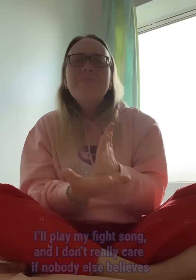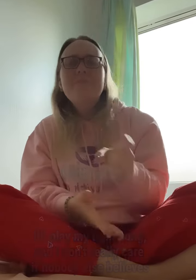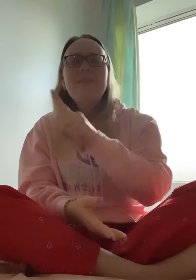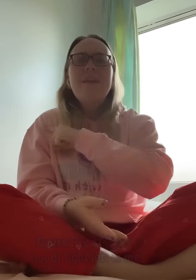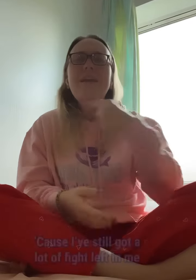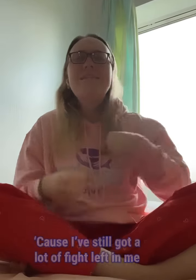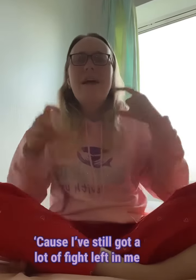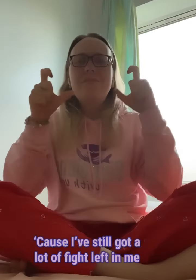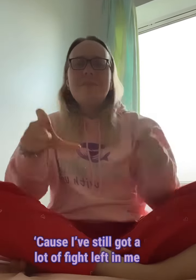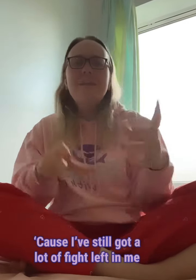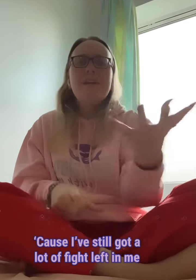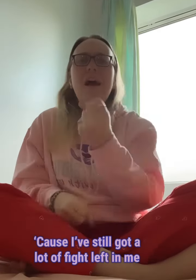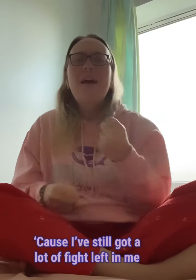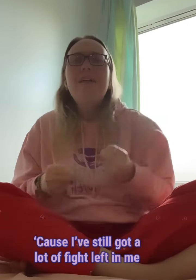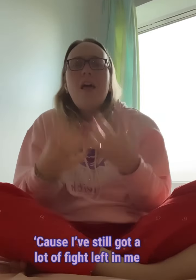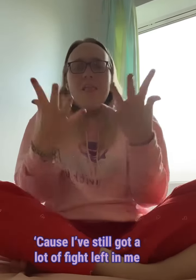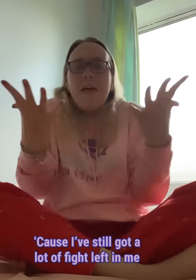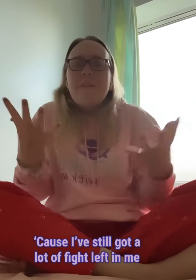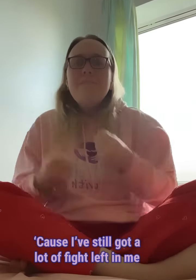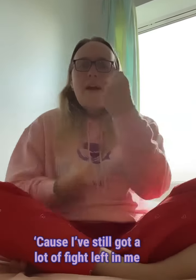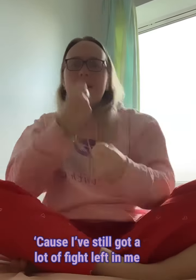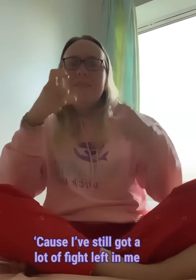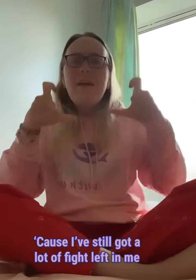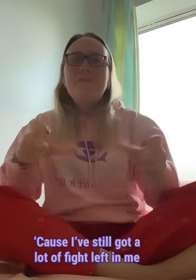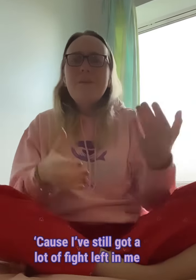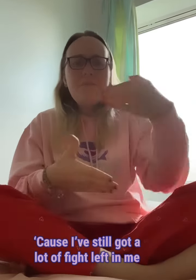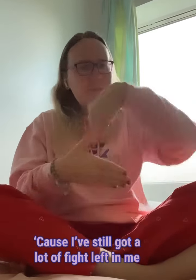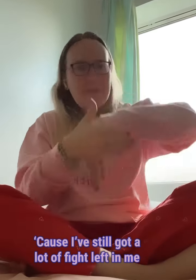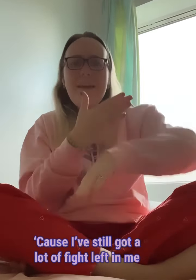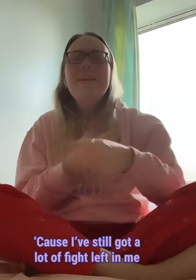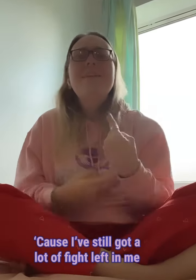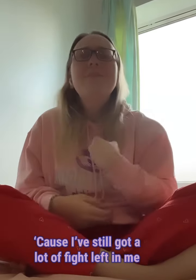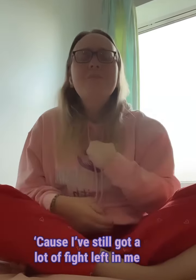believes, 'cause I've still got a lot of fight left in me.